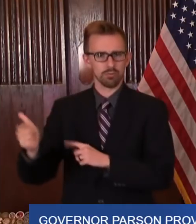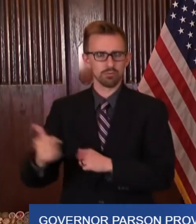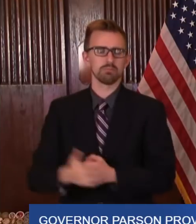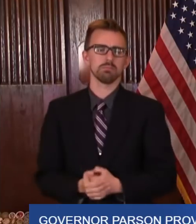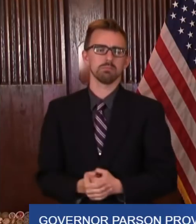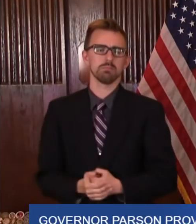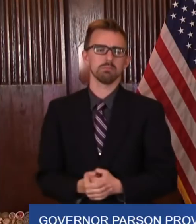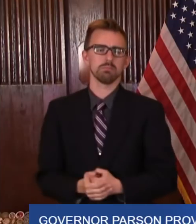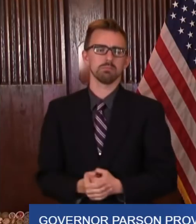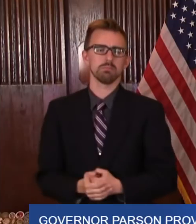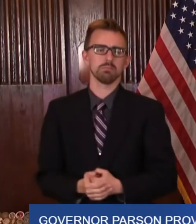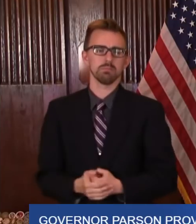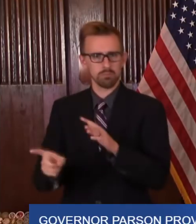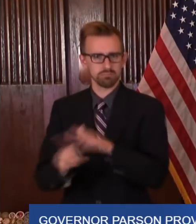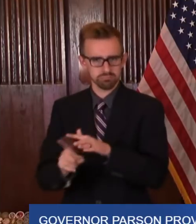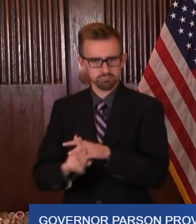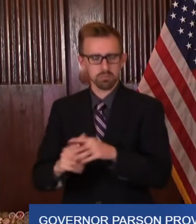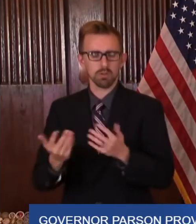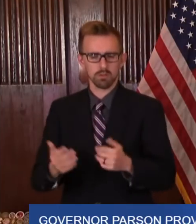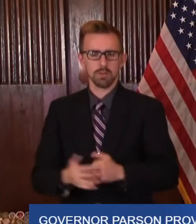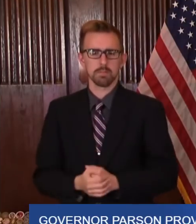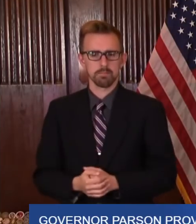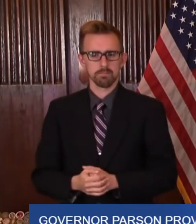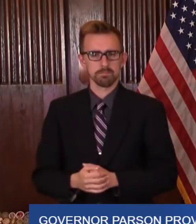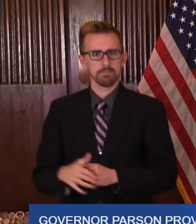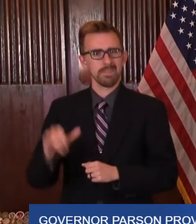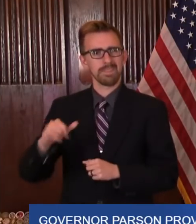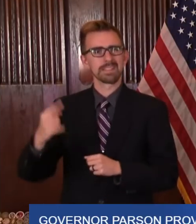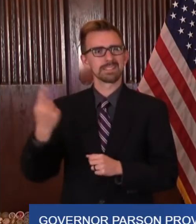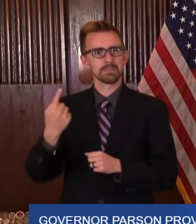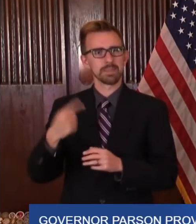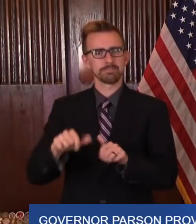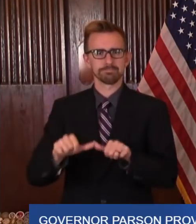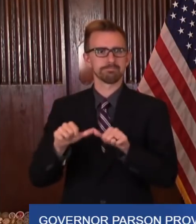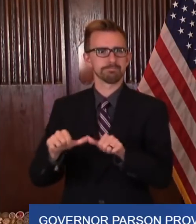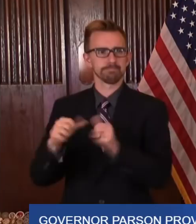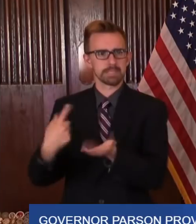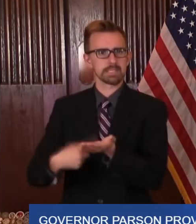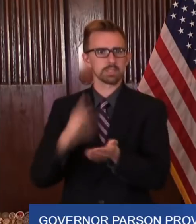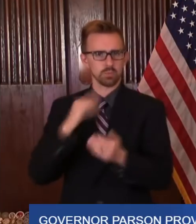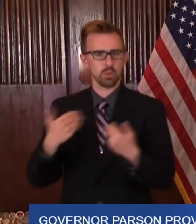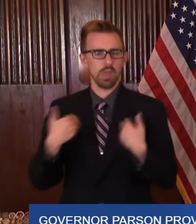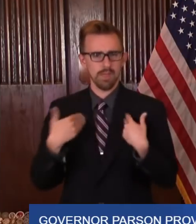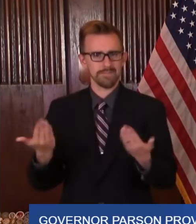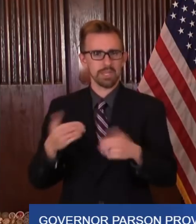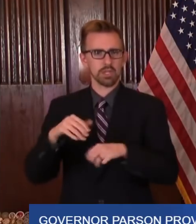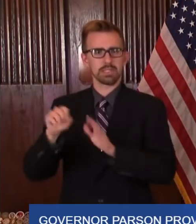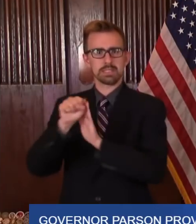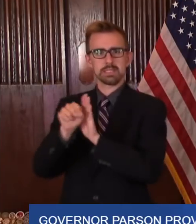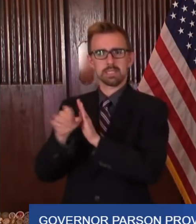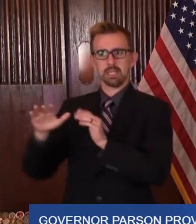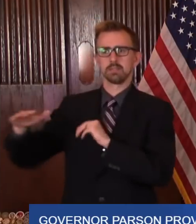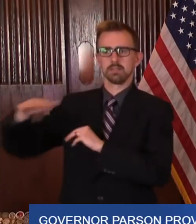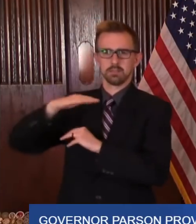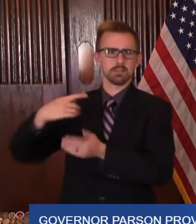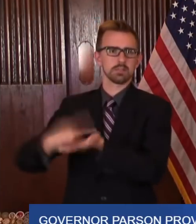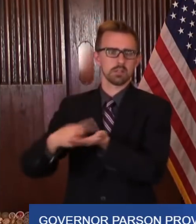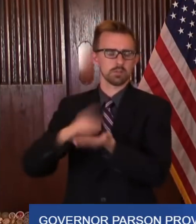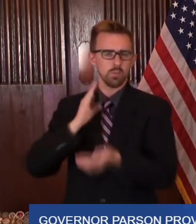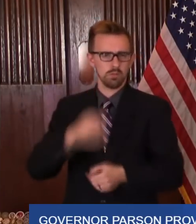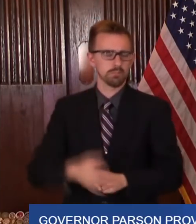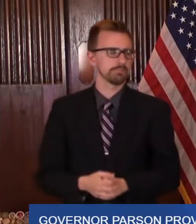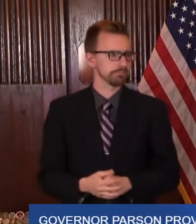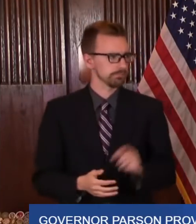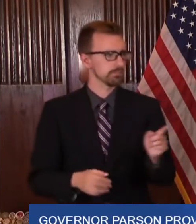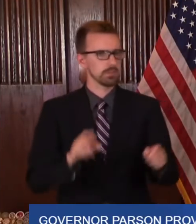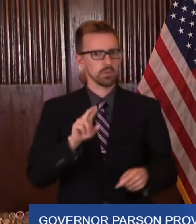that problem is going to exist again, but that's something that's an ongoing conversation that we'll have here at the state. All right, thank you, Governor. This question